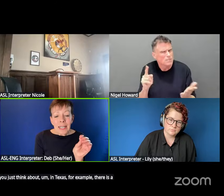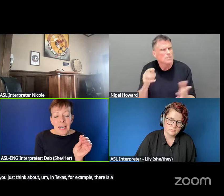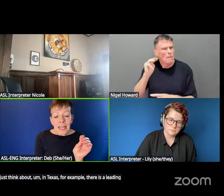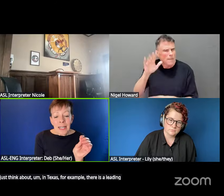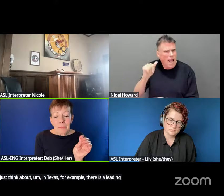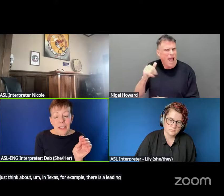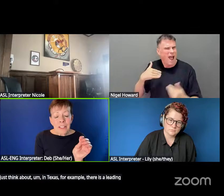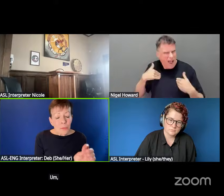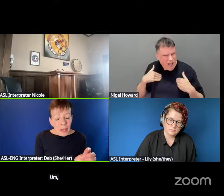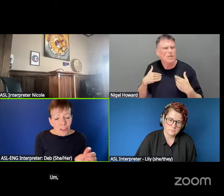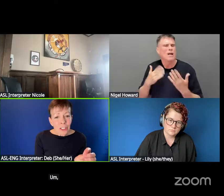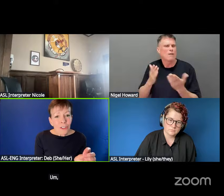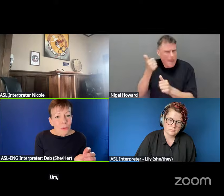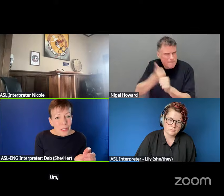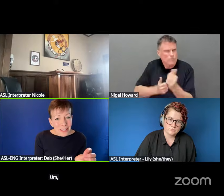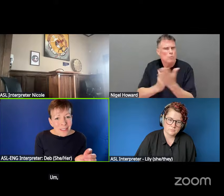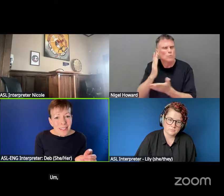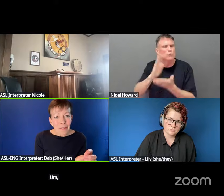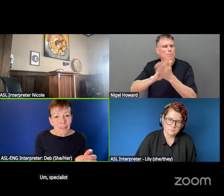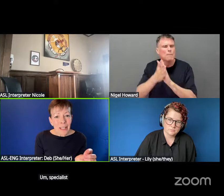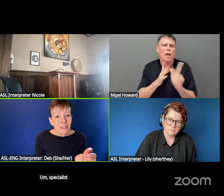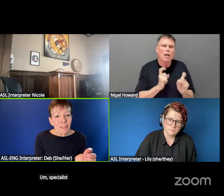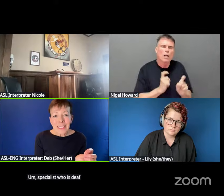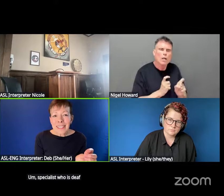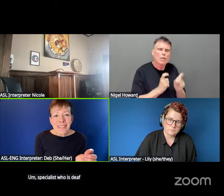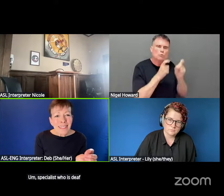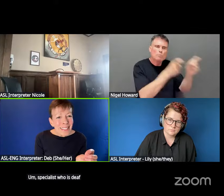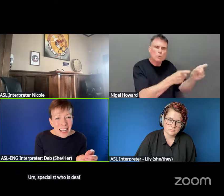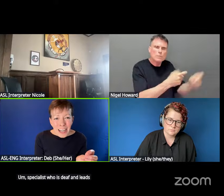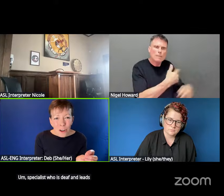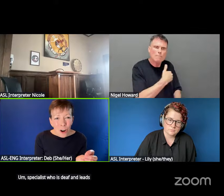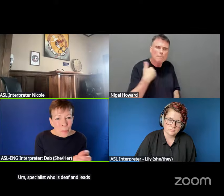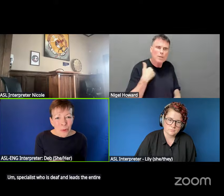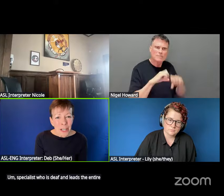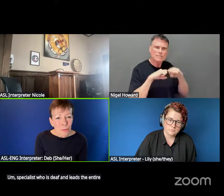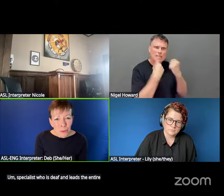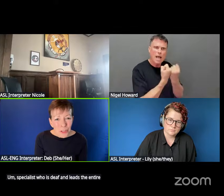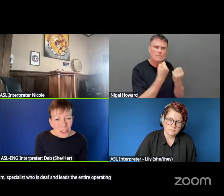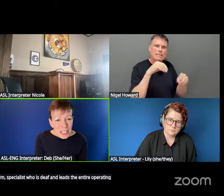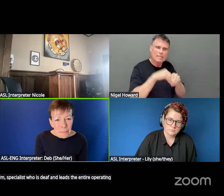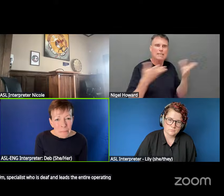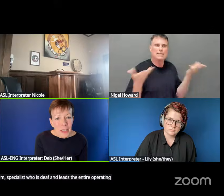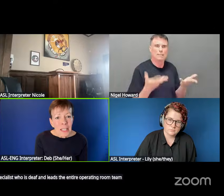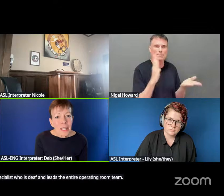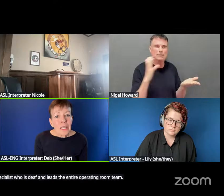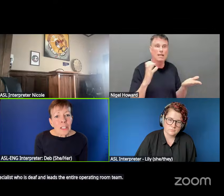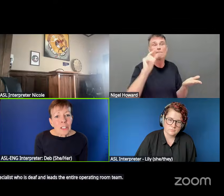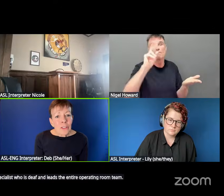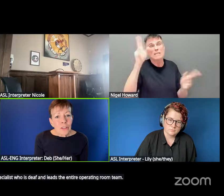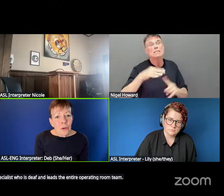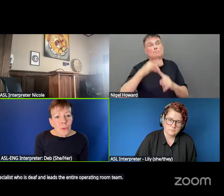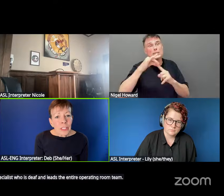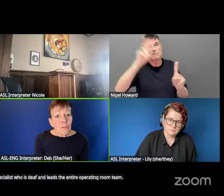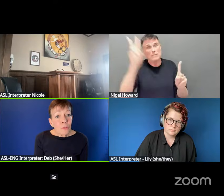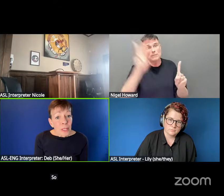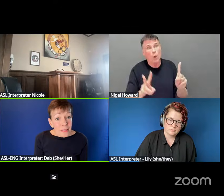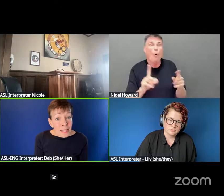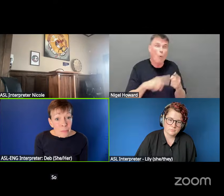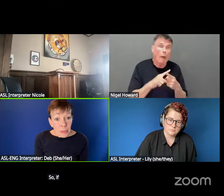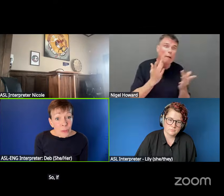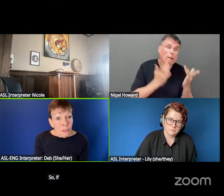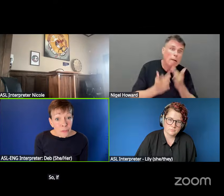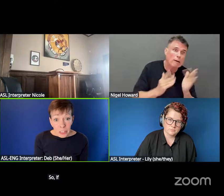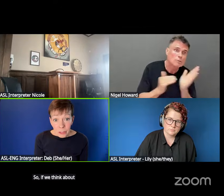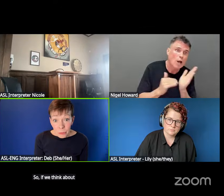leading specialist who is deaf and leads the entire operating room team. So if we